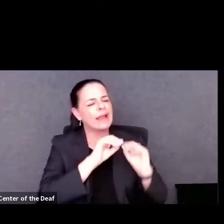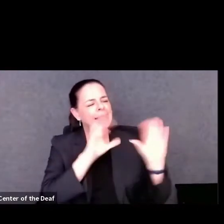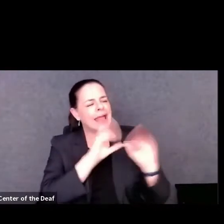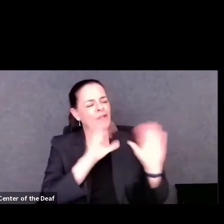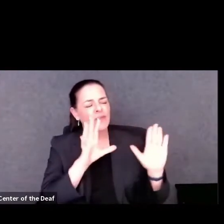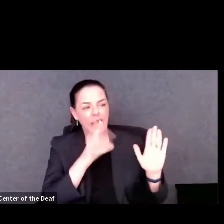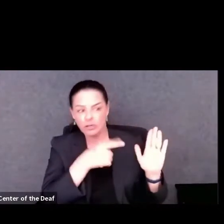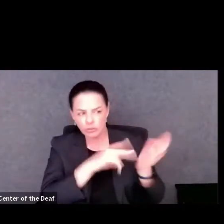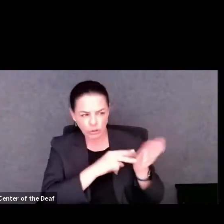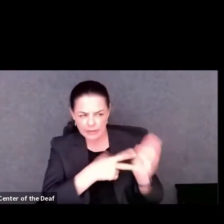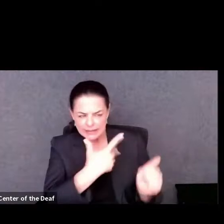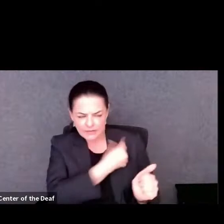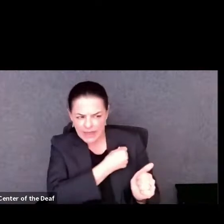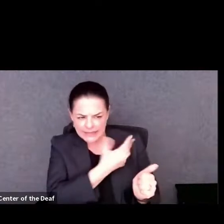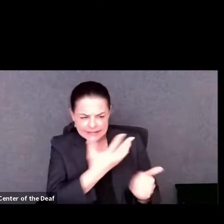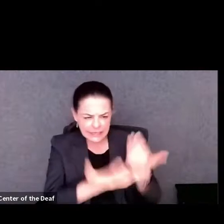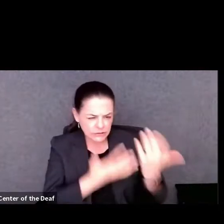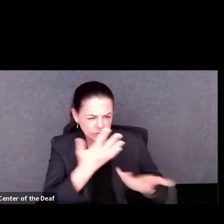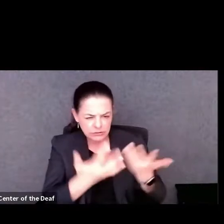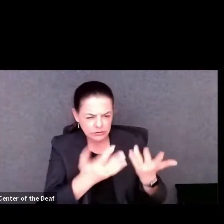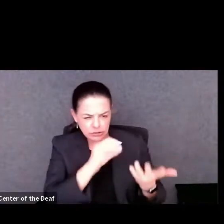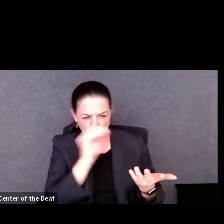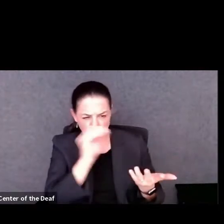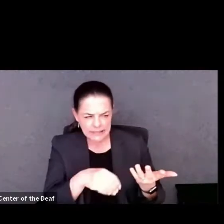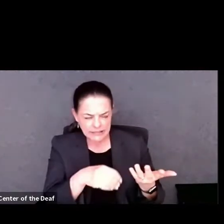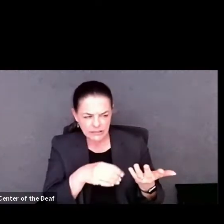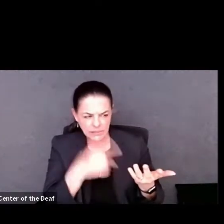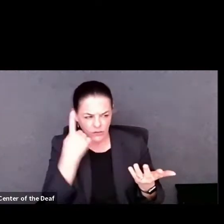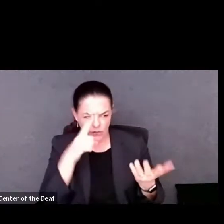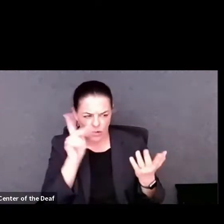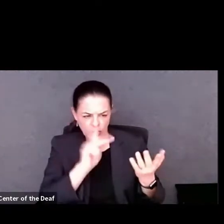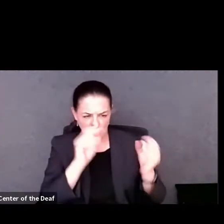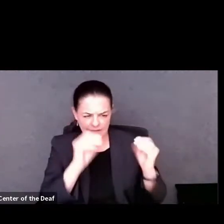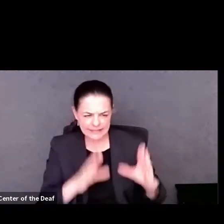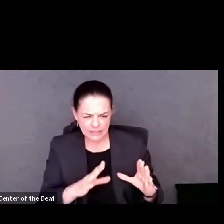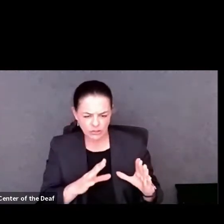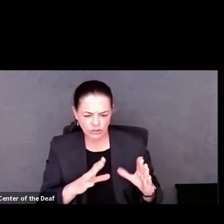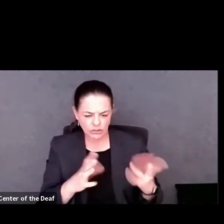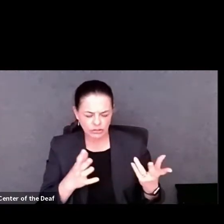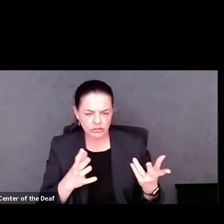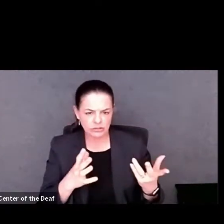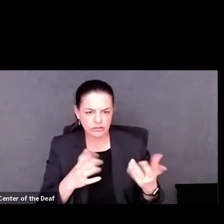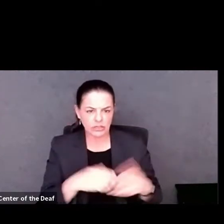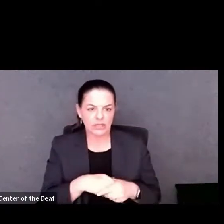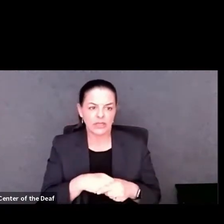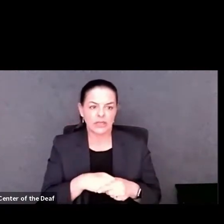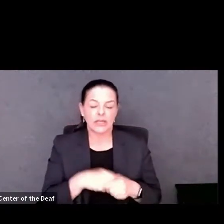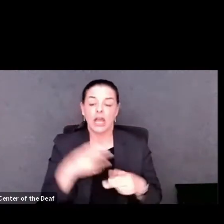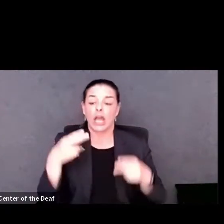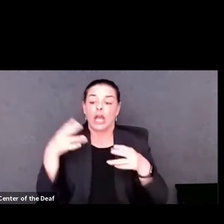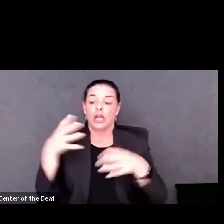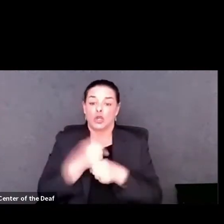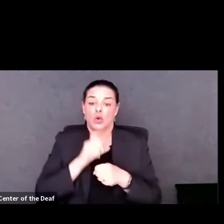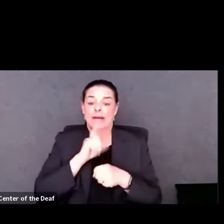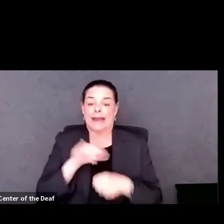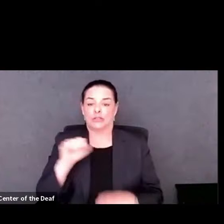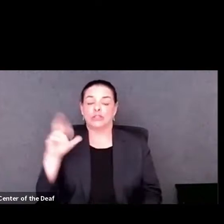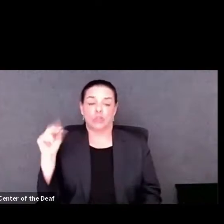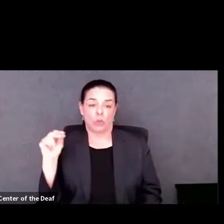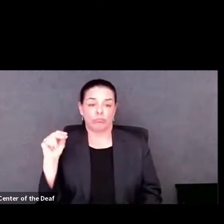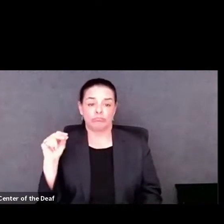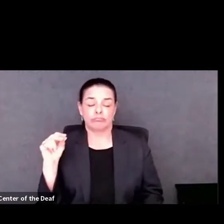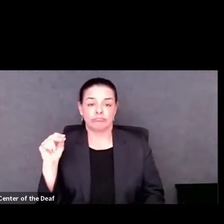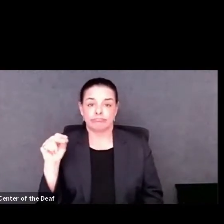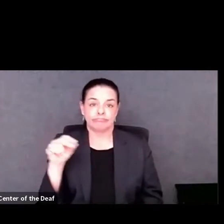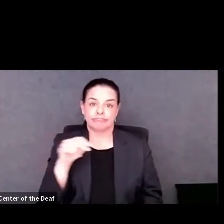for the vaccination percentage for Knox teachers, we can. The short answer to that is no.